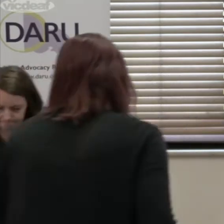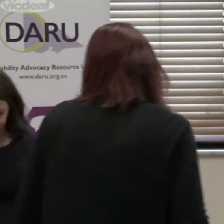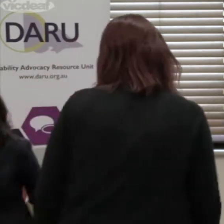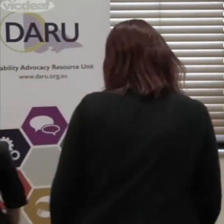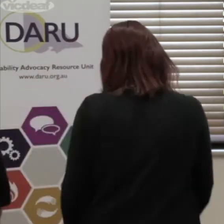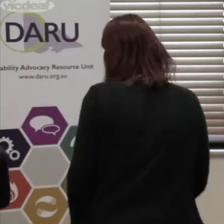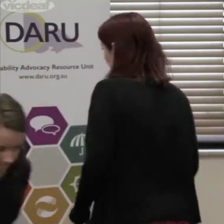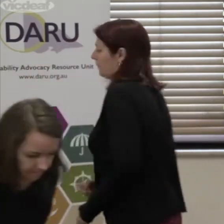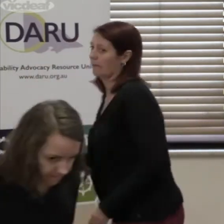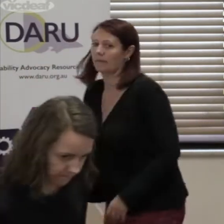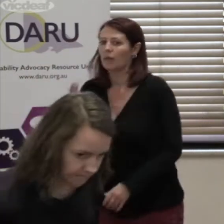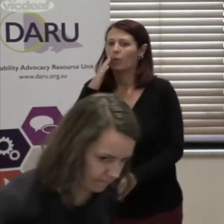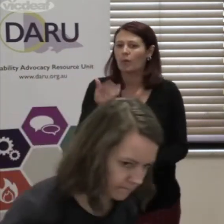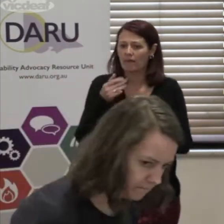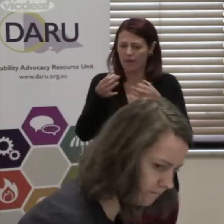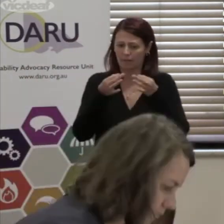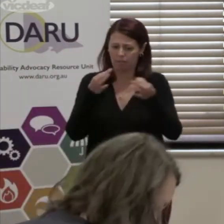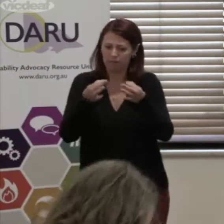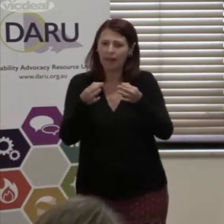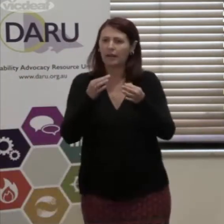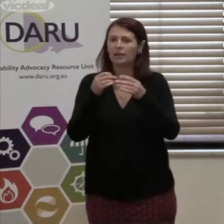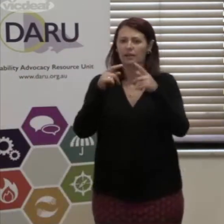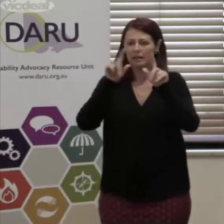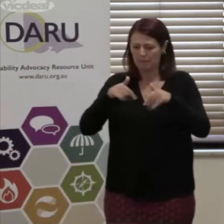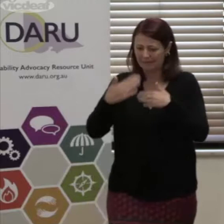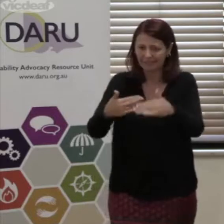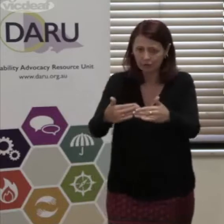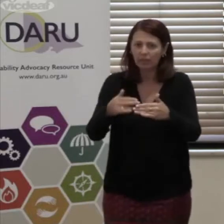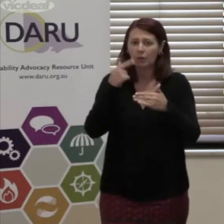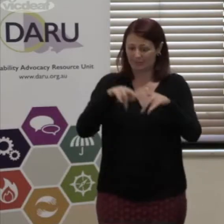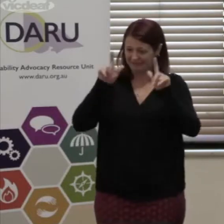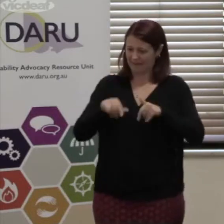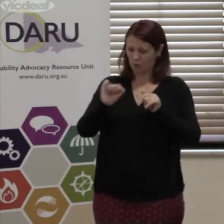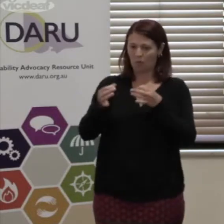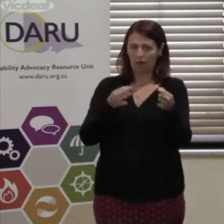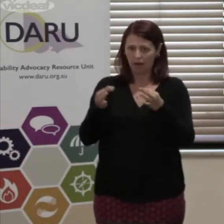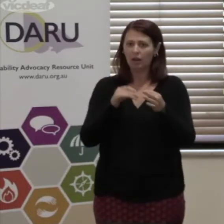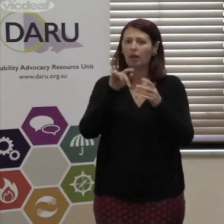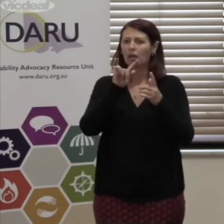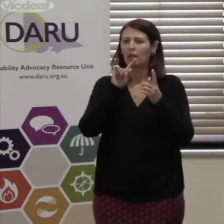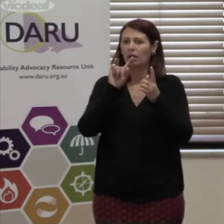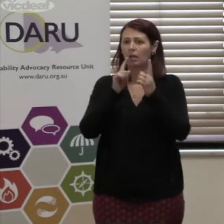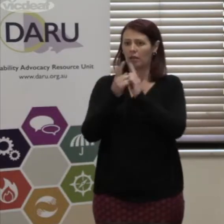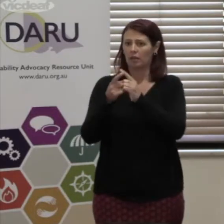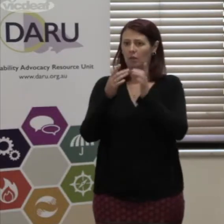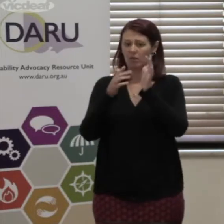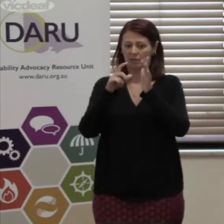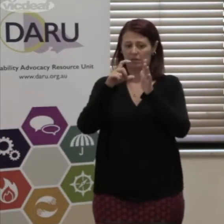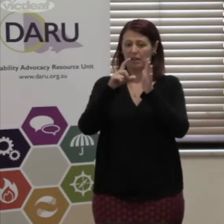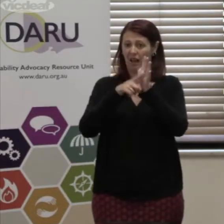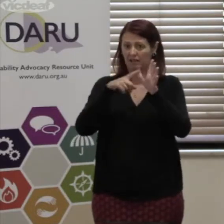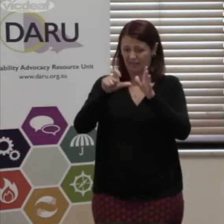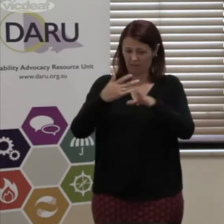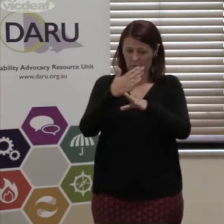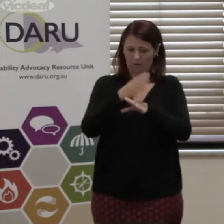implementation, when it comes to starting your plan, the thing that the LAC, the work of